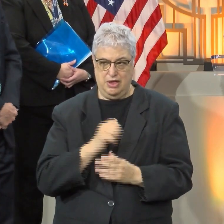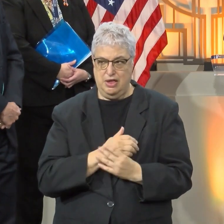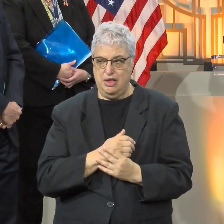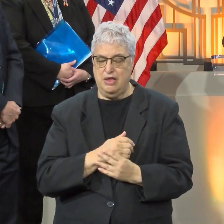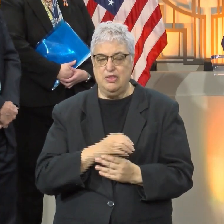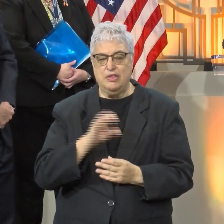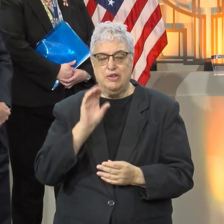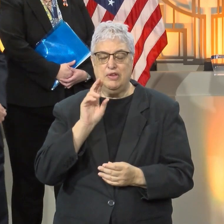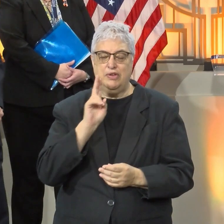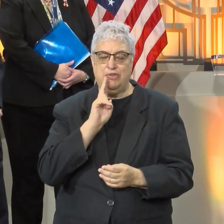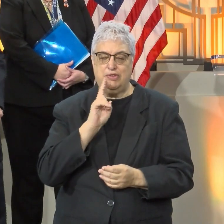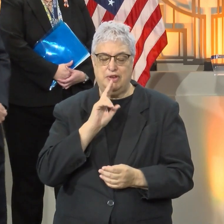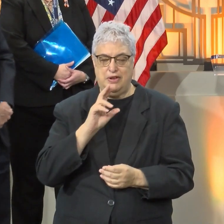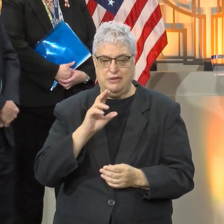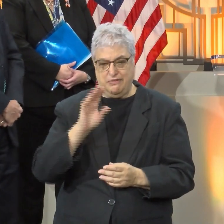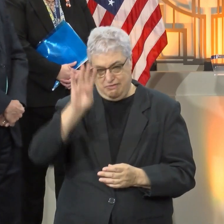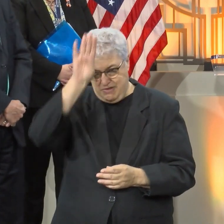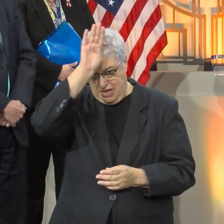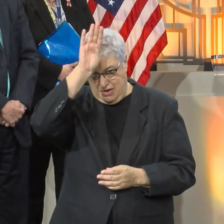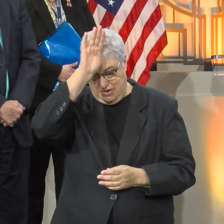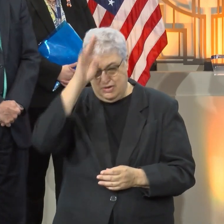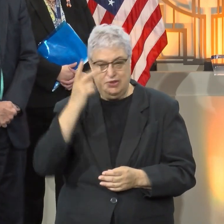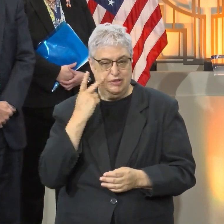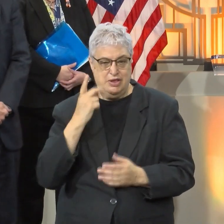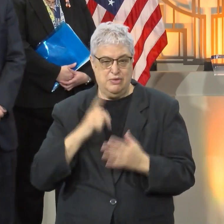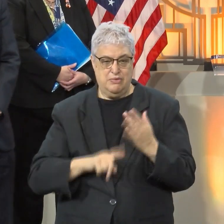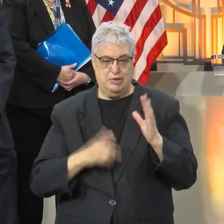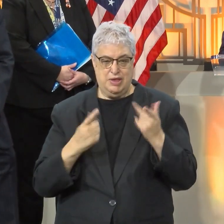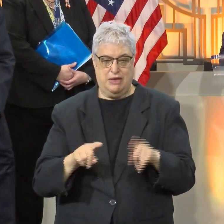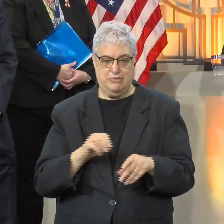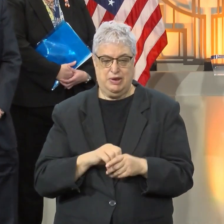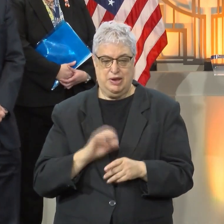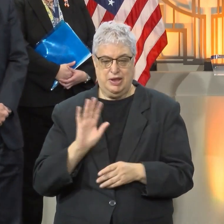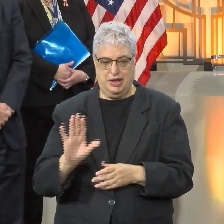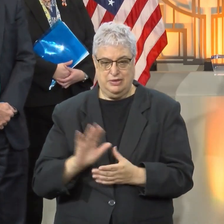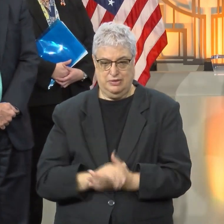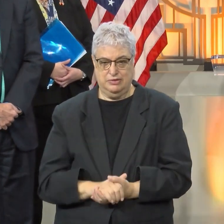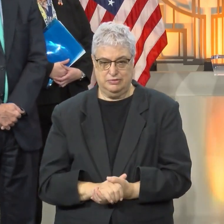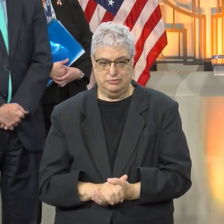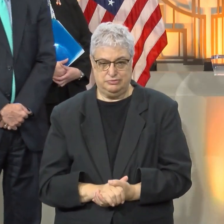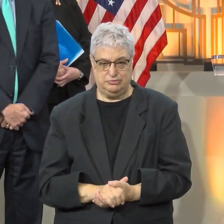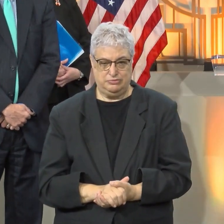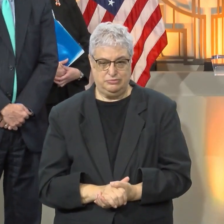Department to talk about what's happening in his department. Chief Pena.